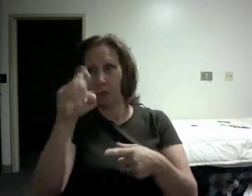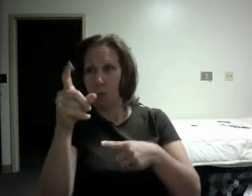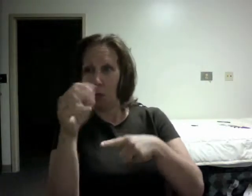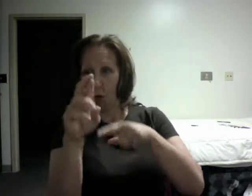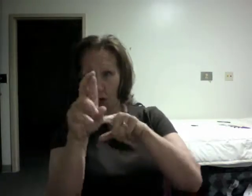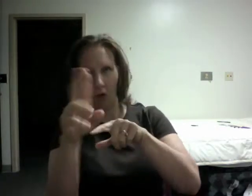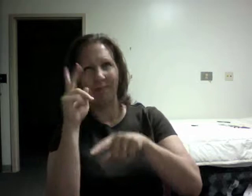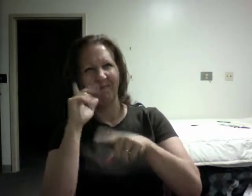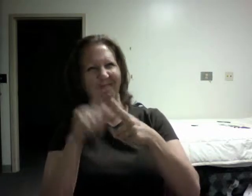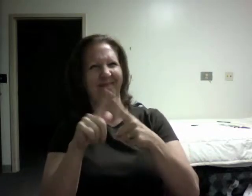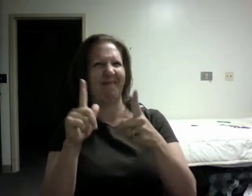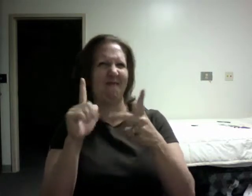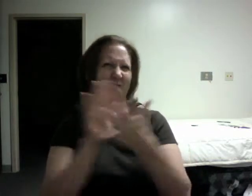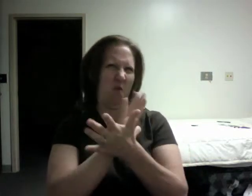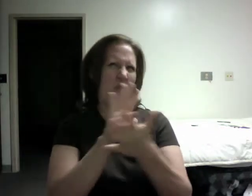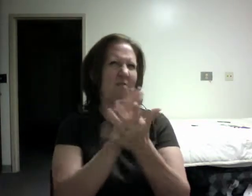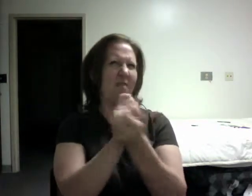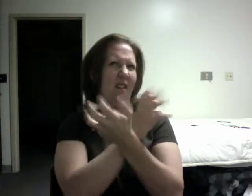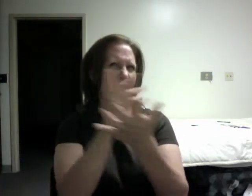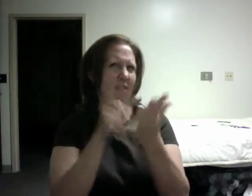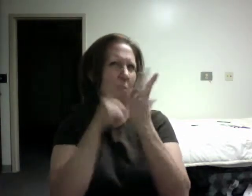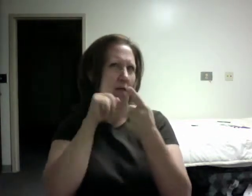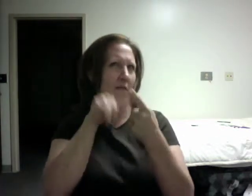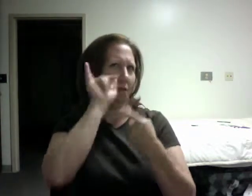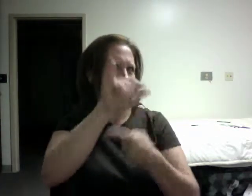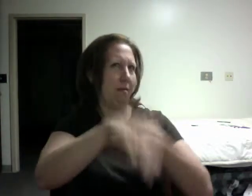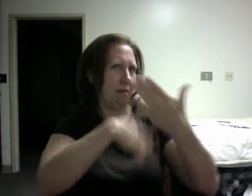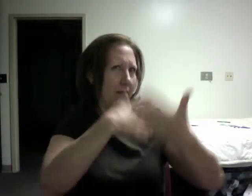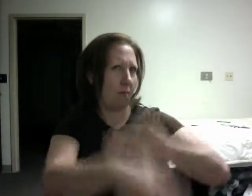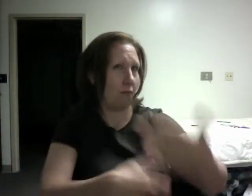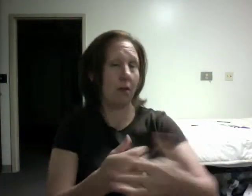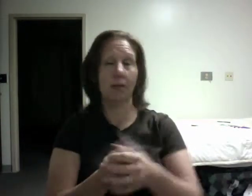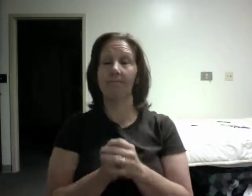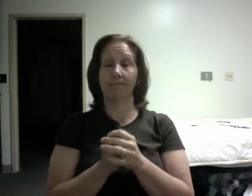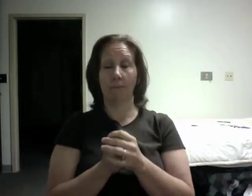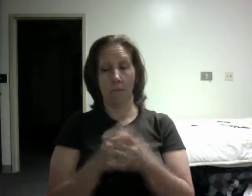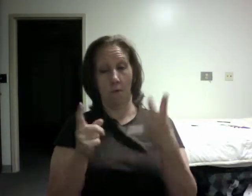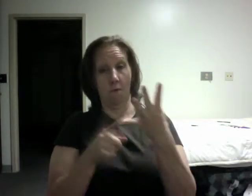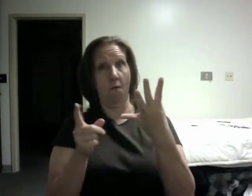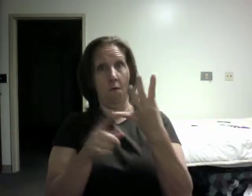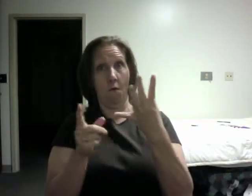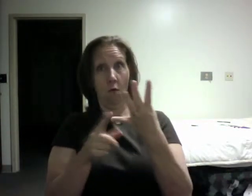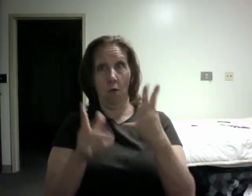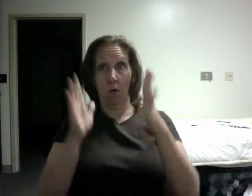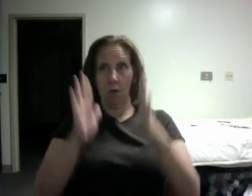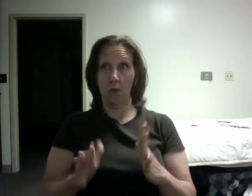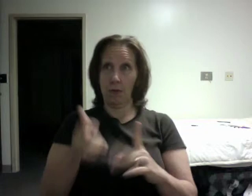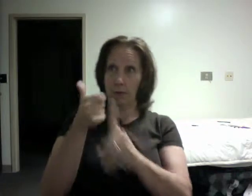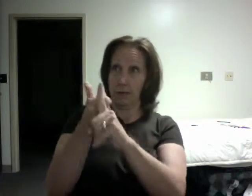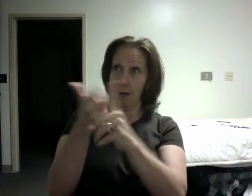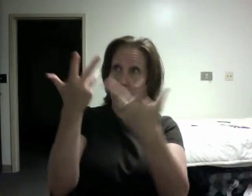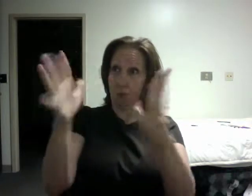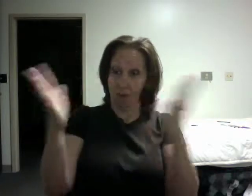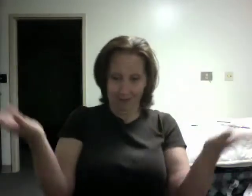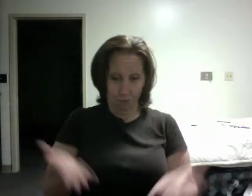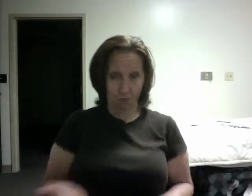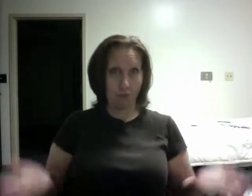process. 4. If an individual is already in the United States, they may apply to adjust